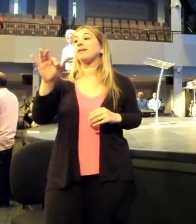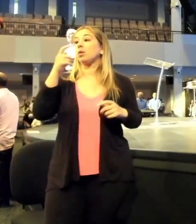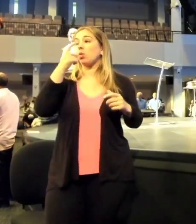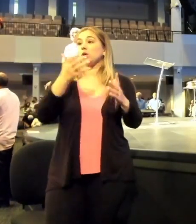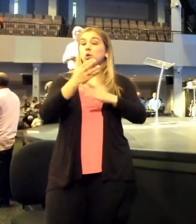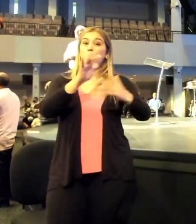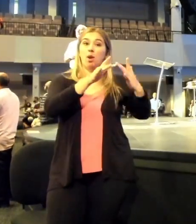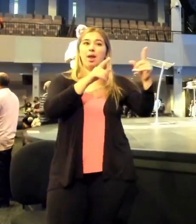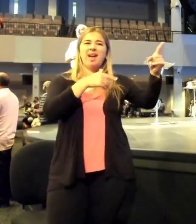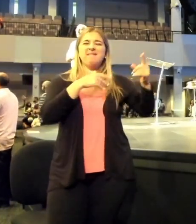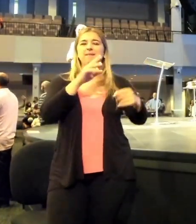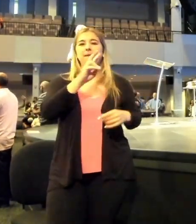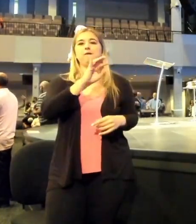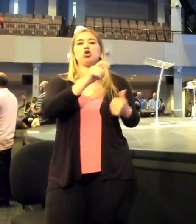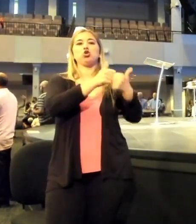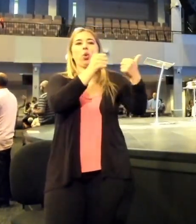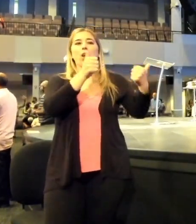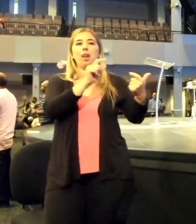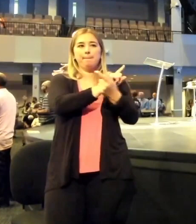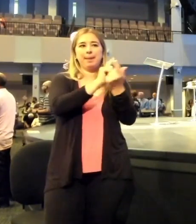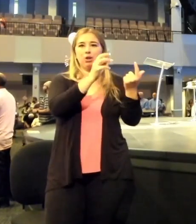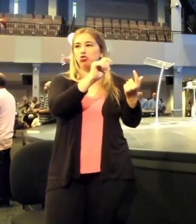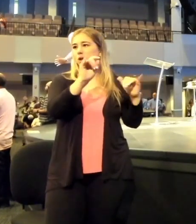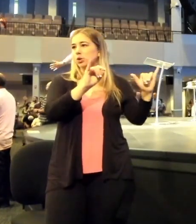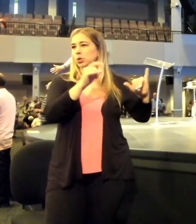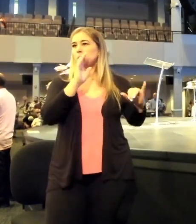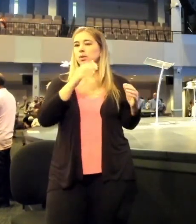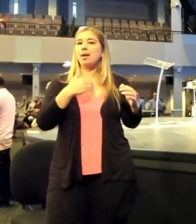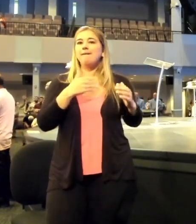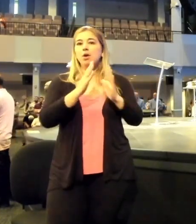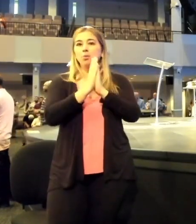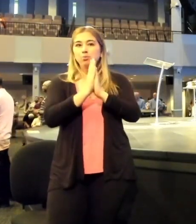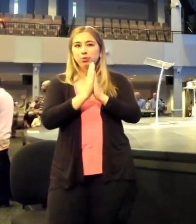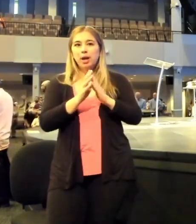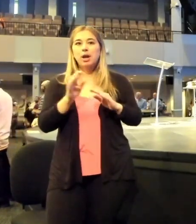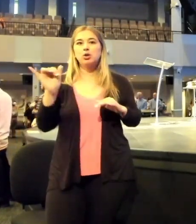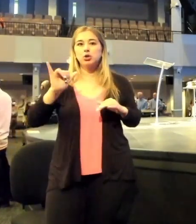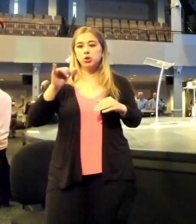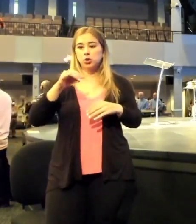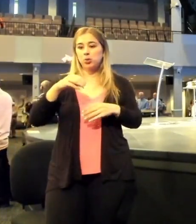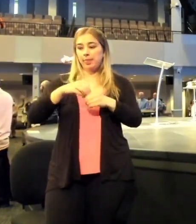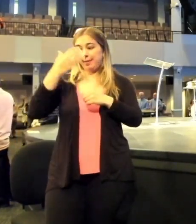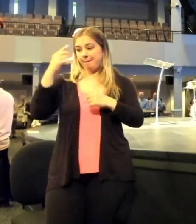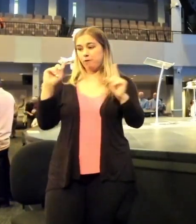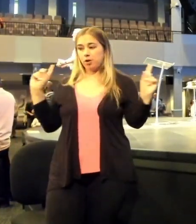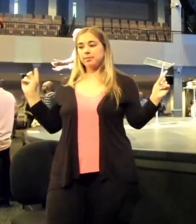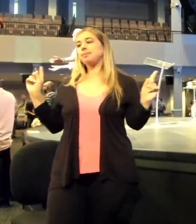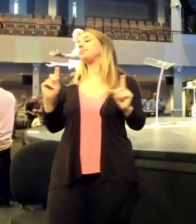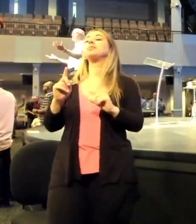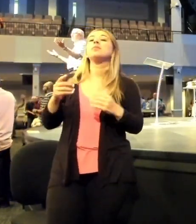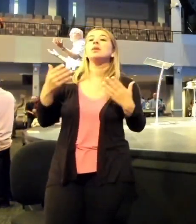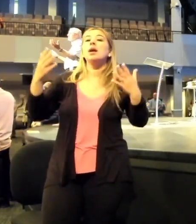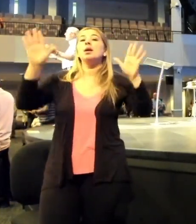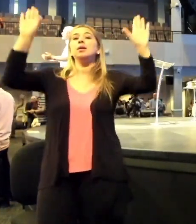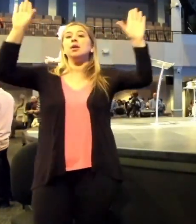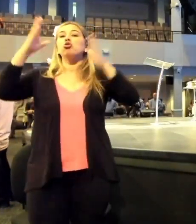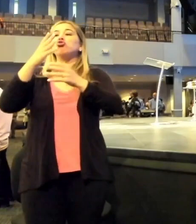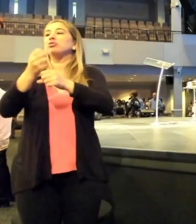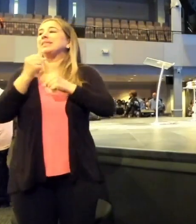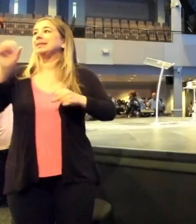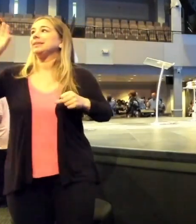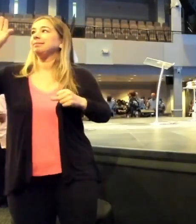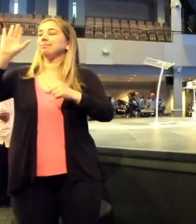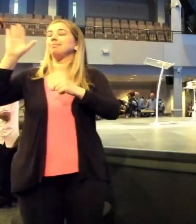watching online, there's a virtual meet and greet that happens there. Prayer available for you around the front at the end of the service. Would you receive today's